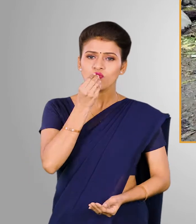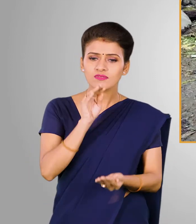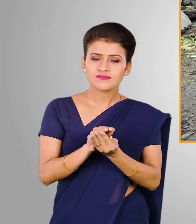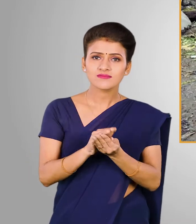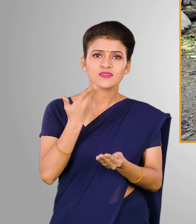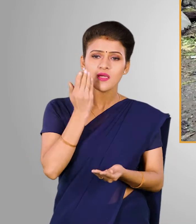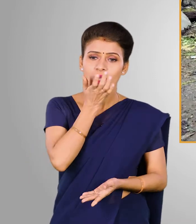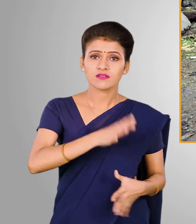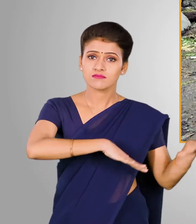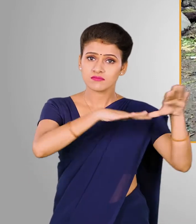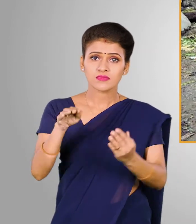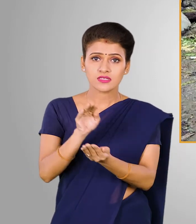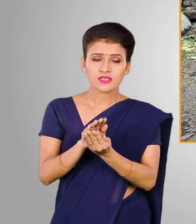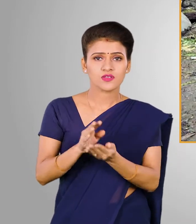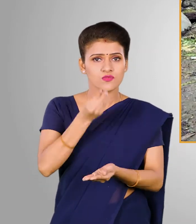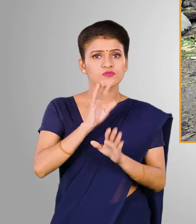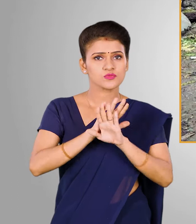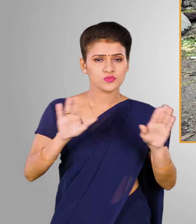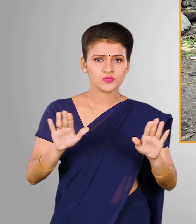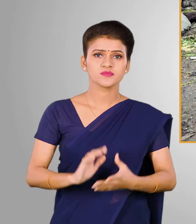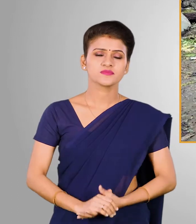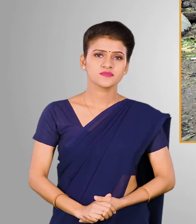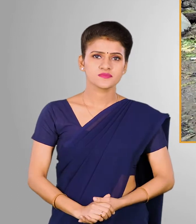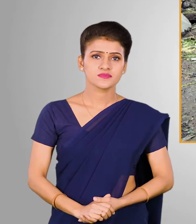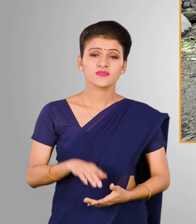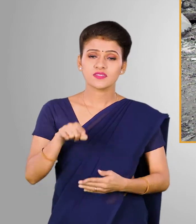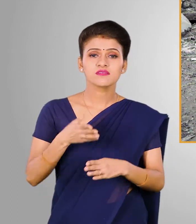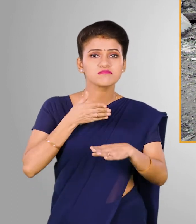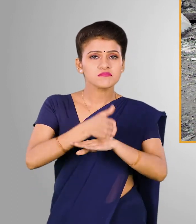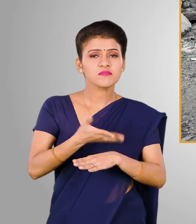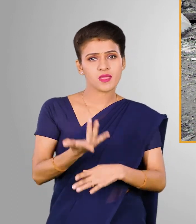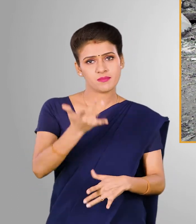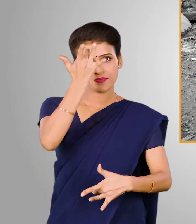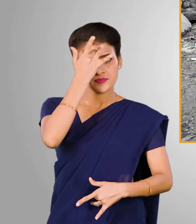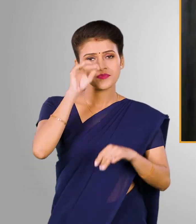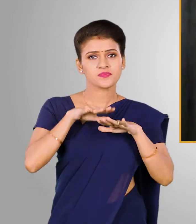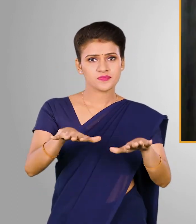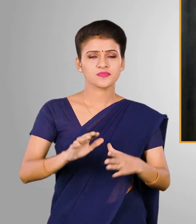Do not eat food that has been in contact with flood water as this may cause diseases.